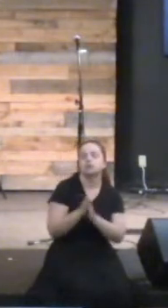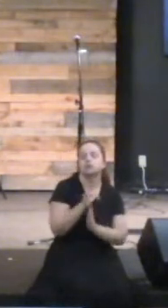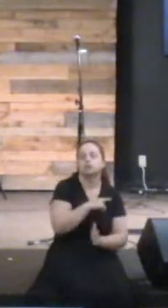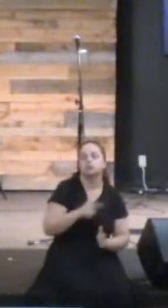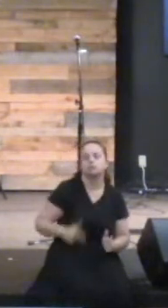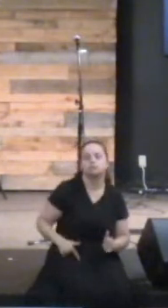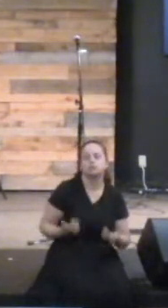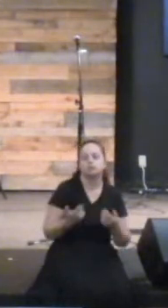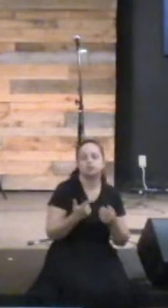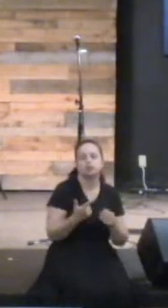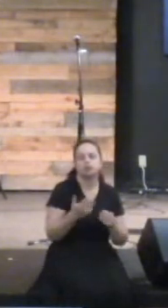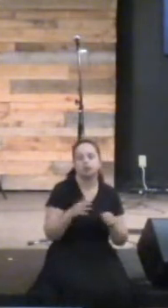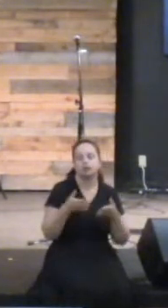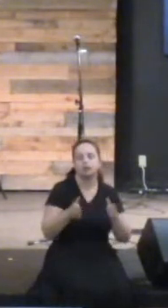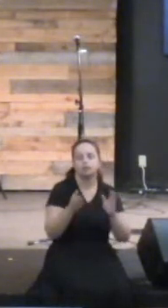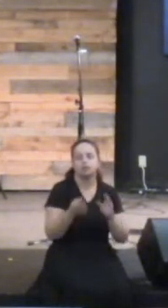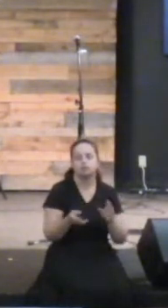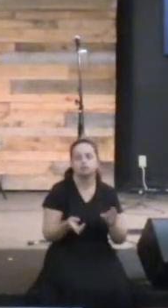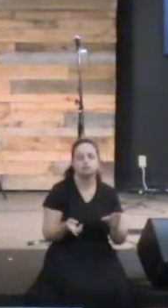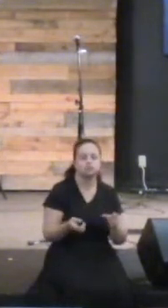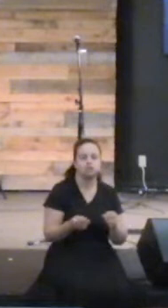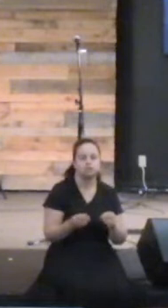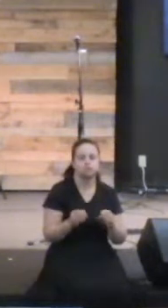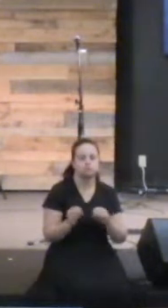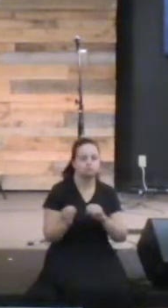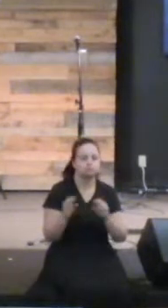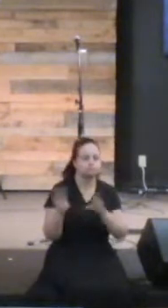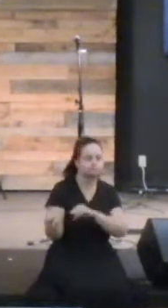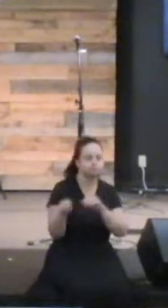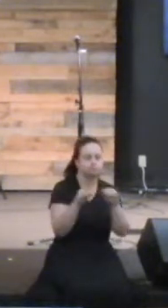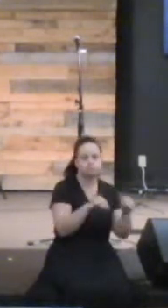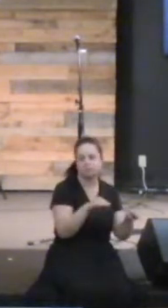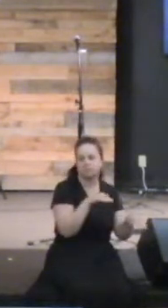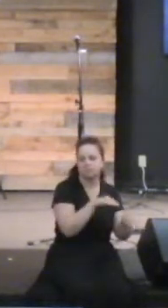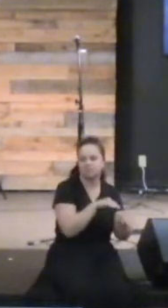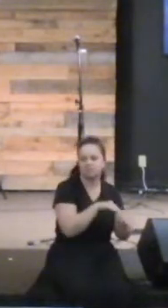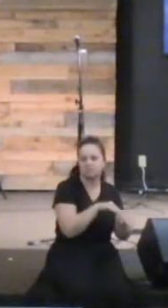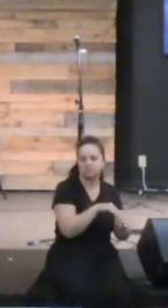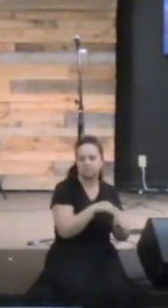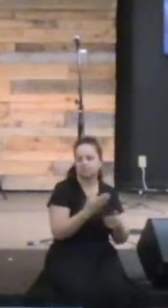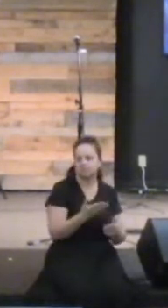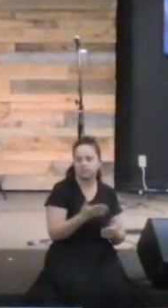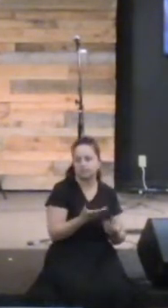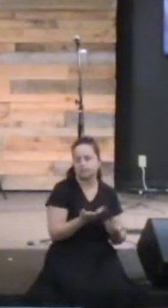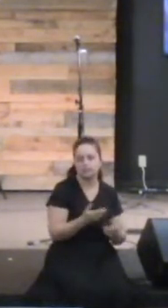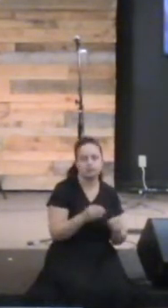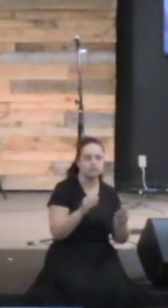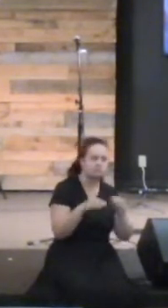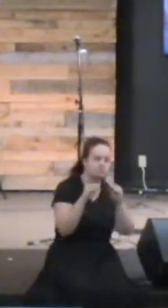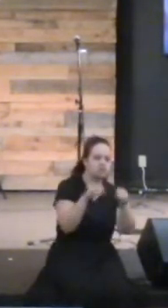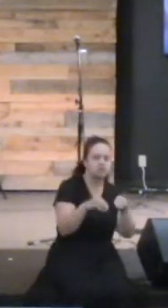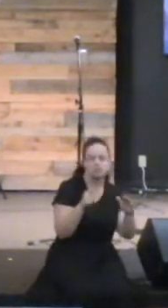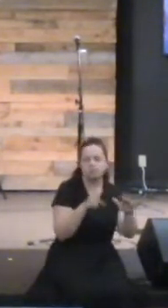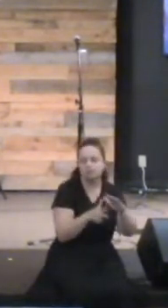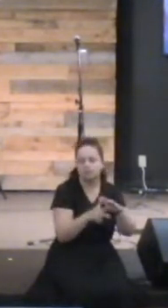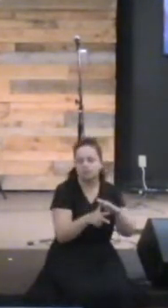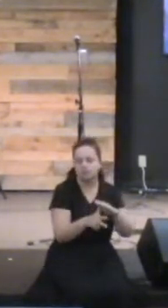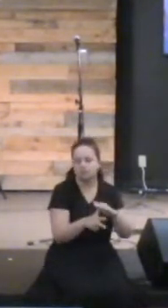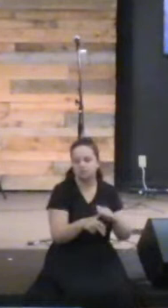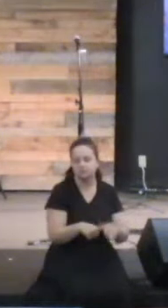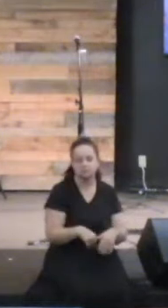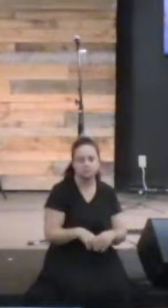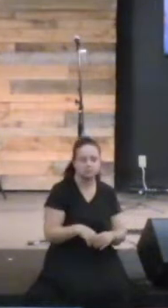next to the garage before it rains because I don't want this stuff to get wet uh we don't have plastic wrap and